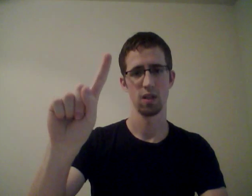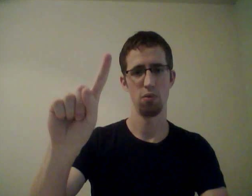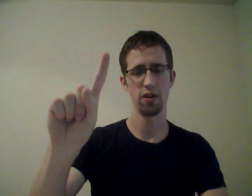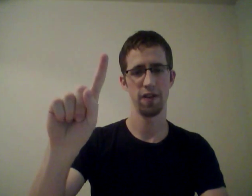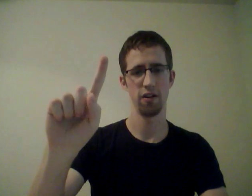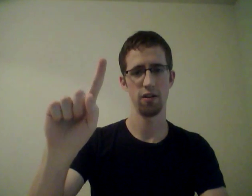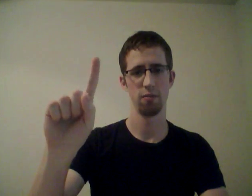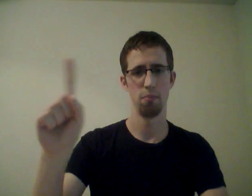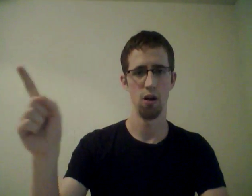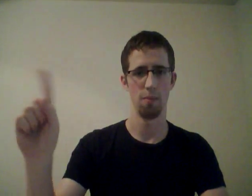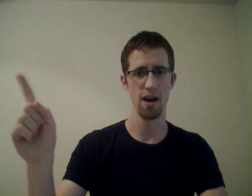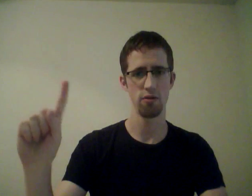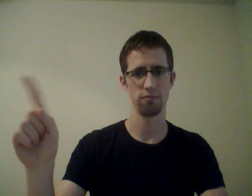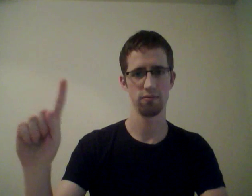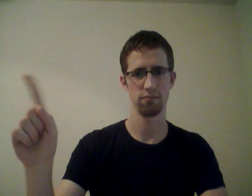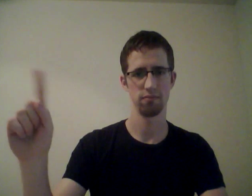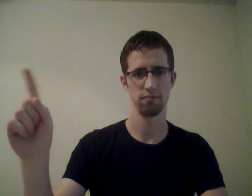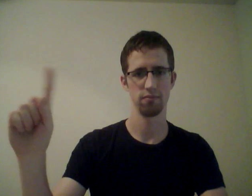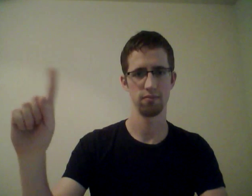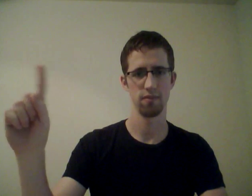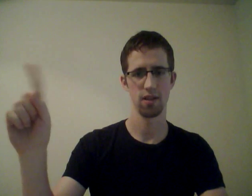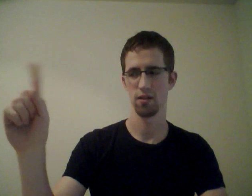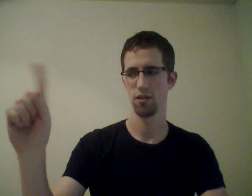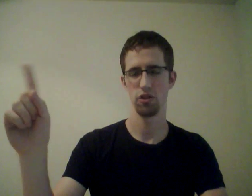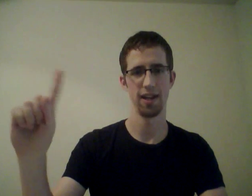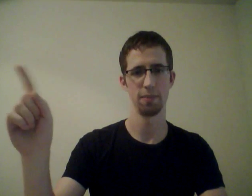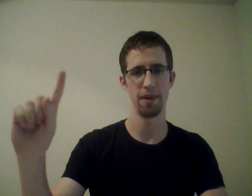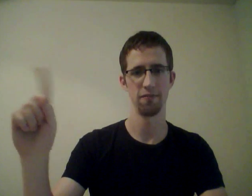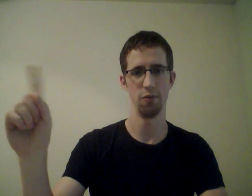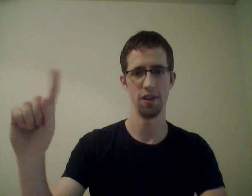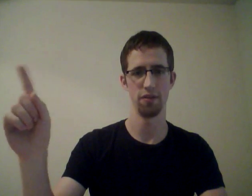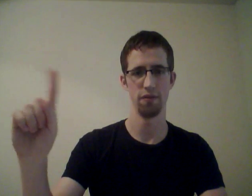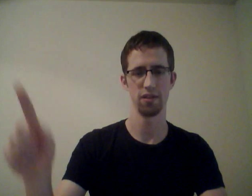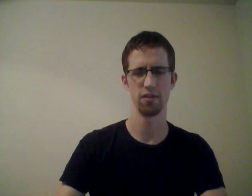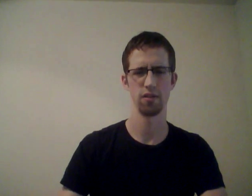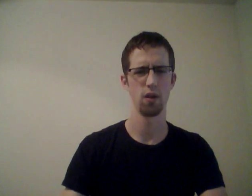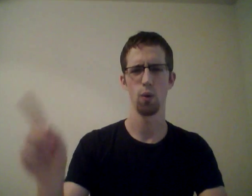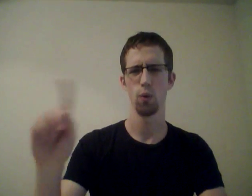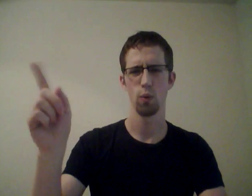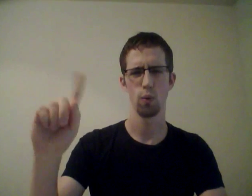Pointer finger, palm out, shakes back and forth at the wrist.